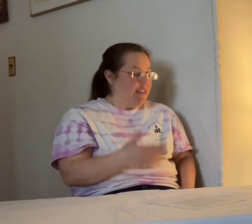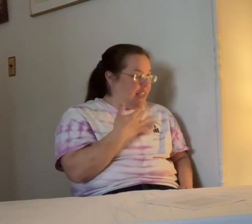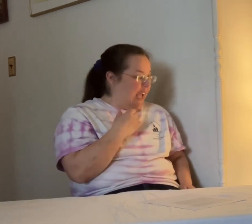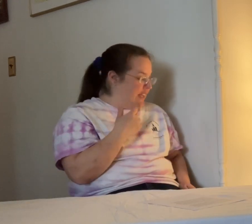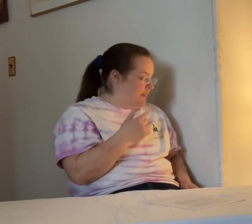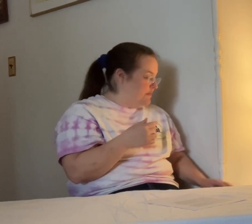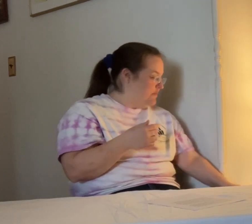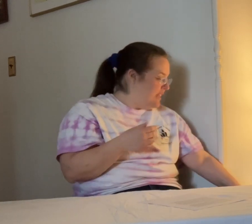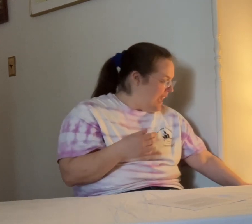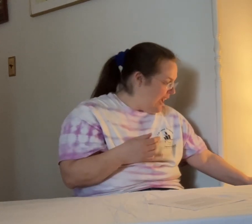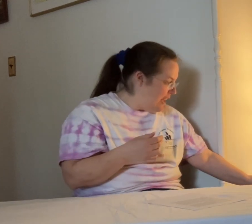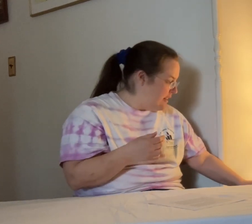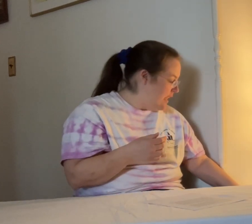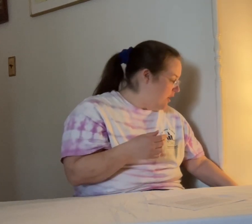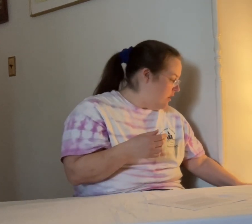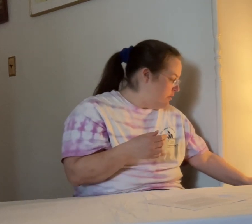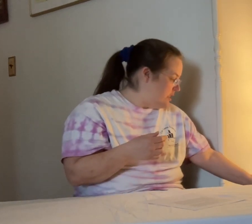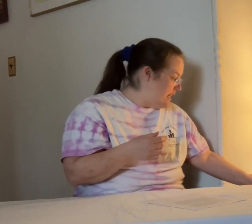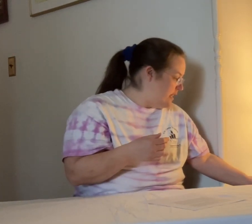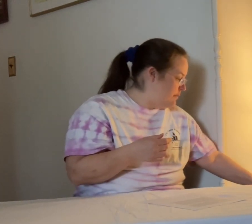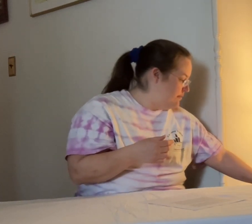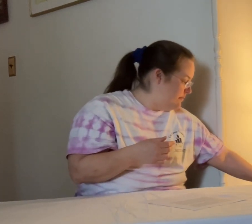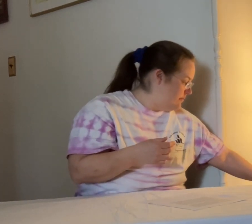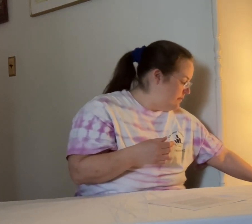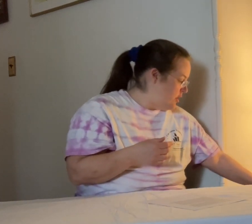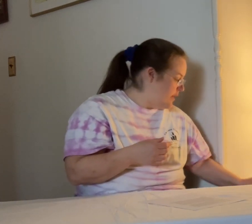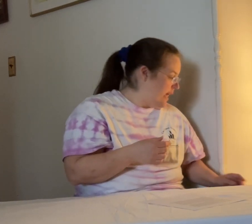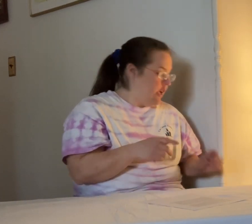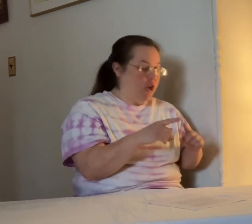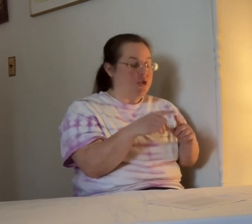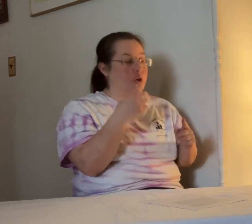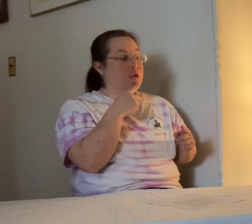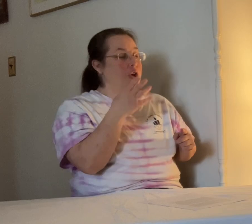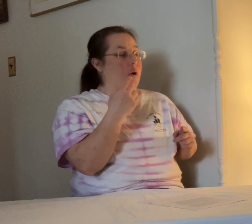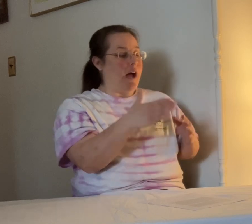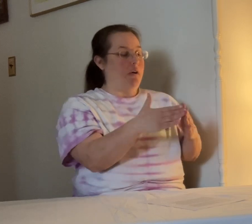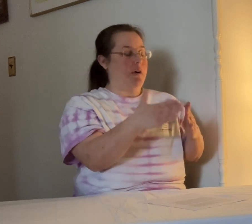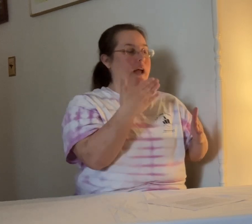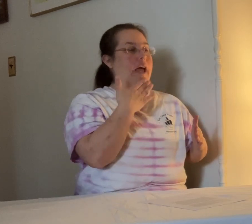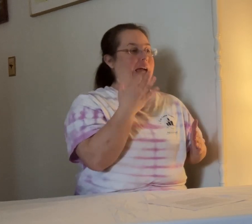Like, no. Yeah. Like, oh, I wish I had okay. So you know how